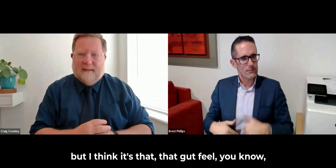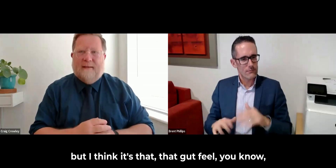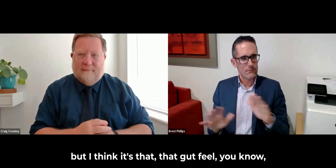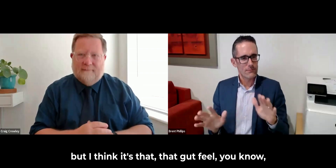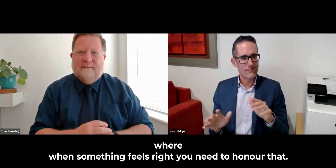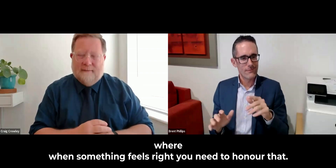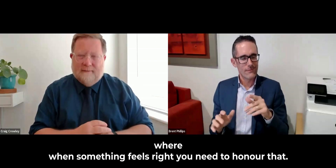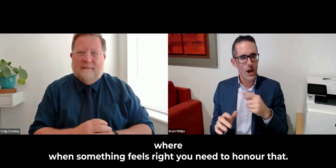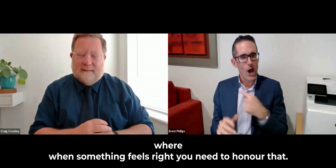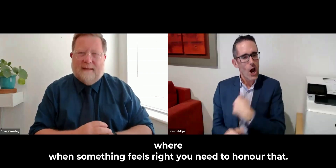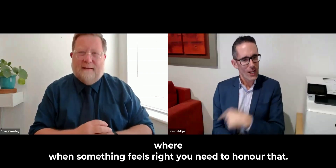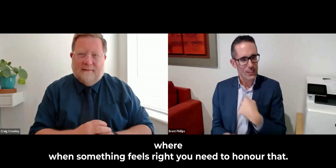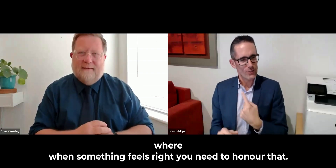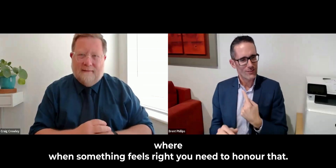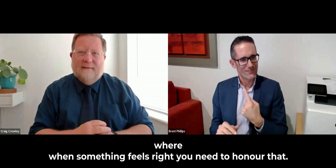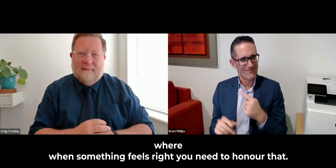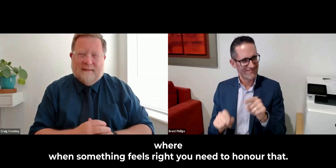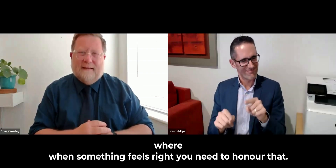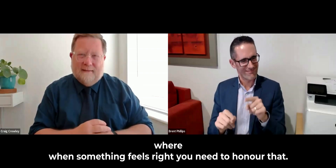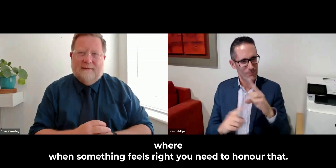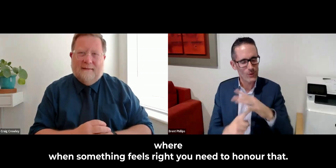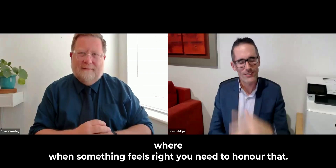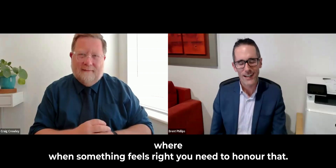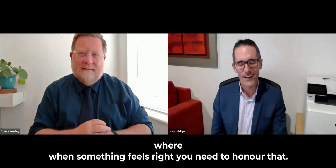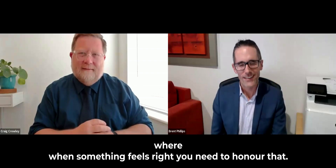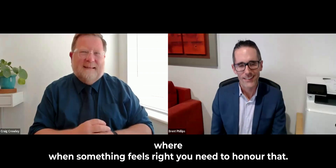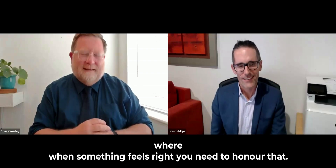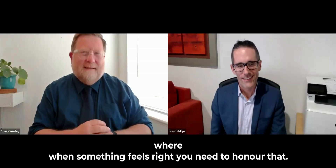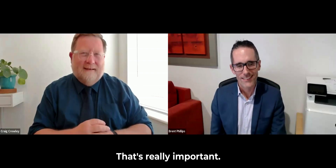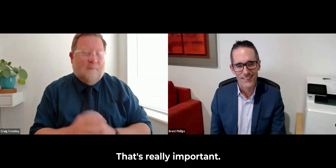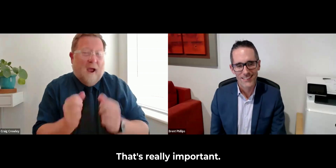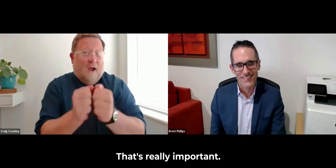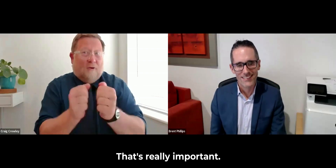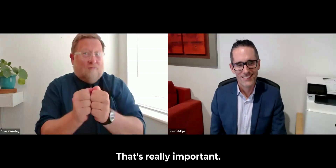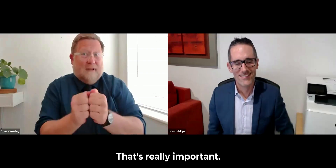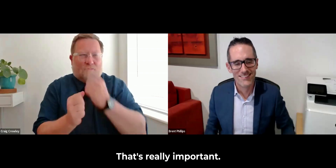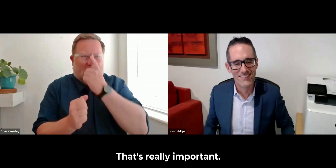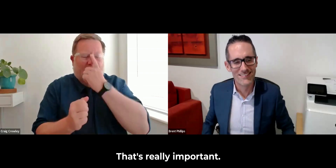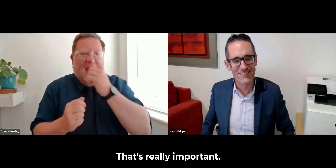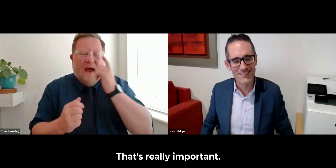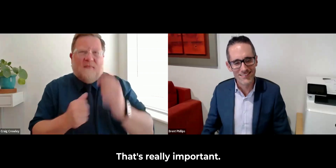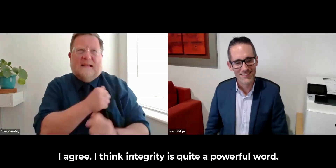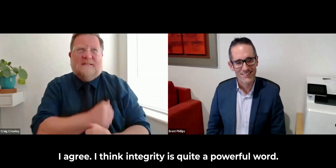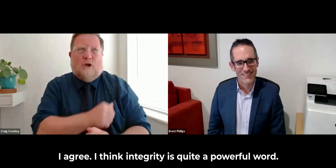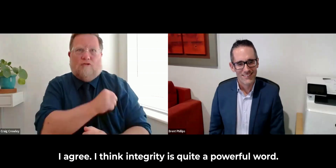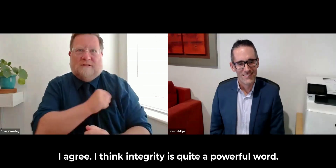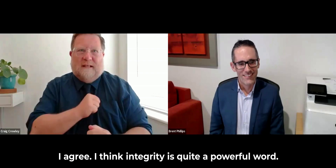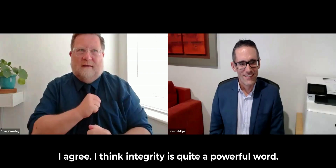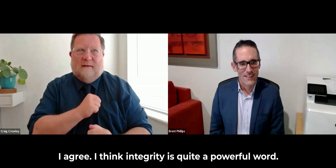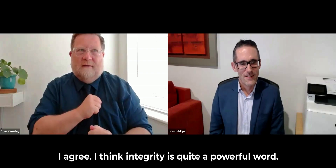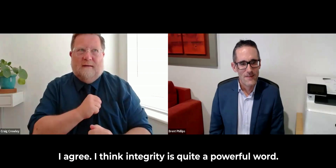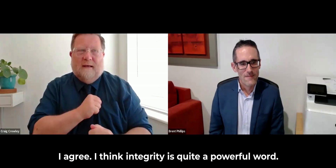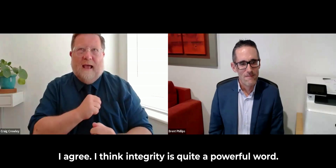feel, where when something feels right, you need to honor that. That's really important. I agree. I